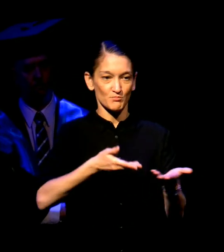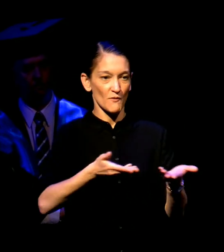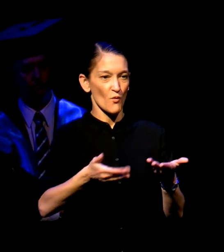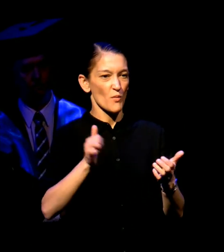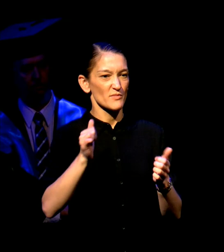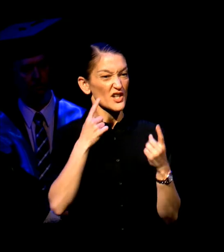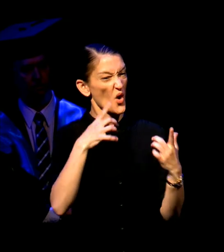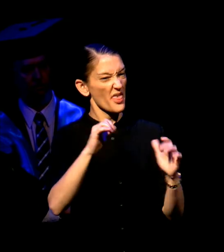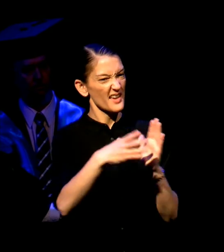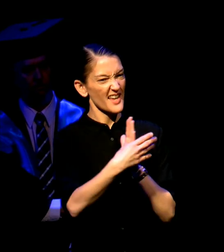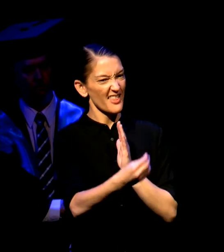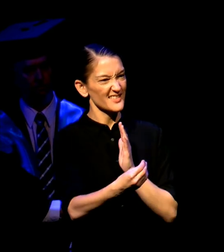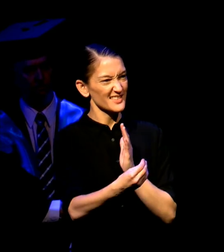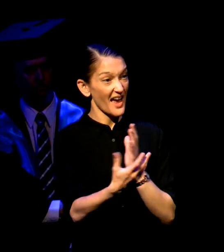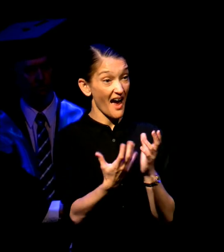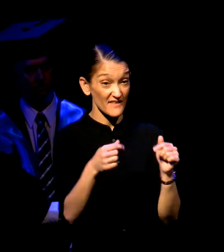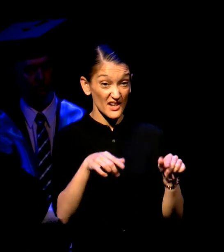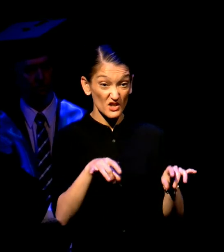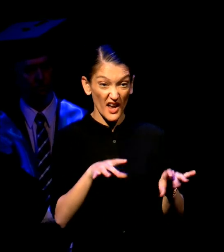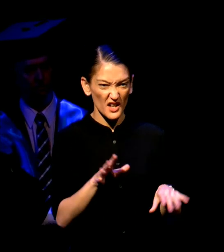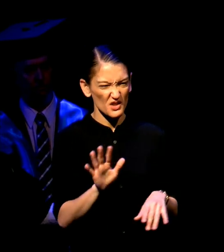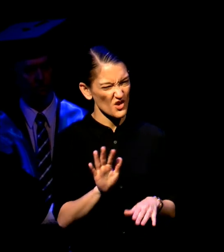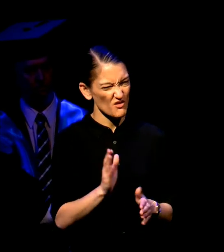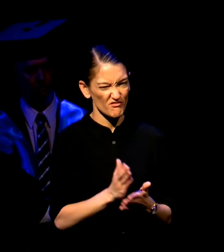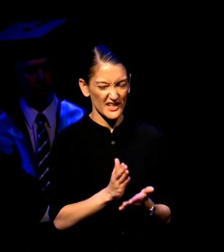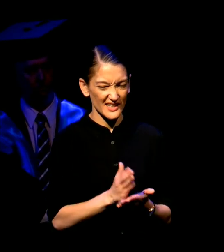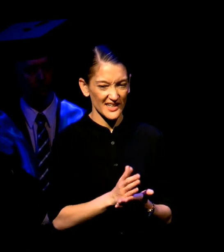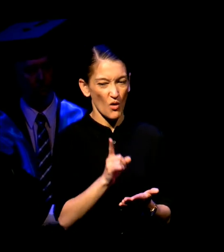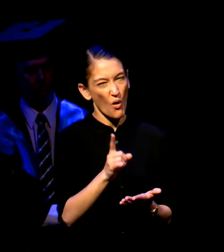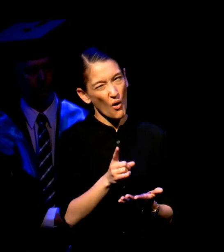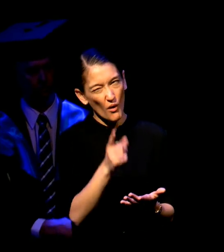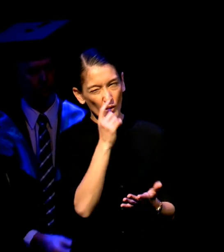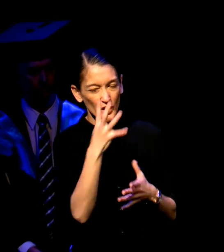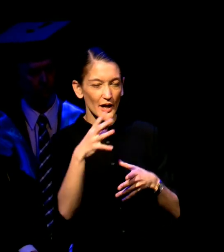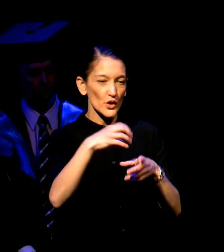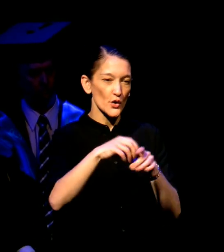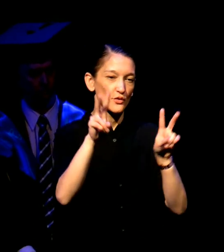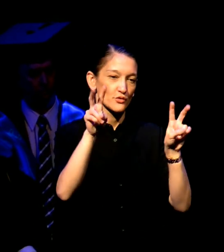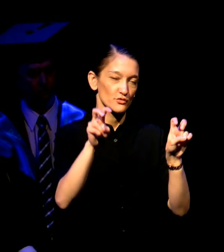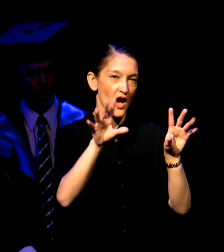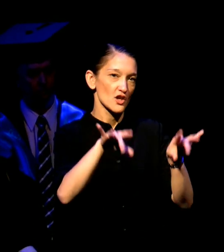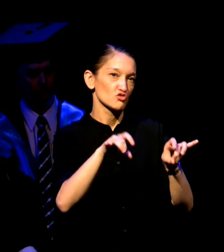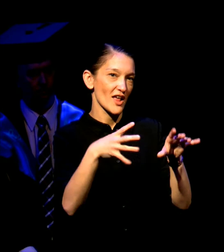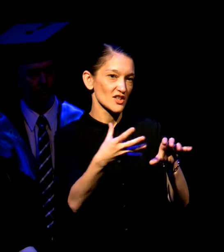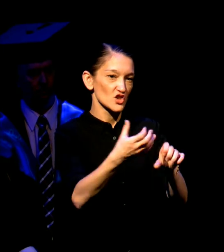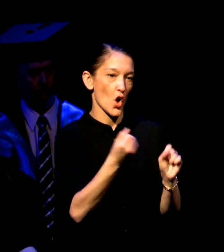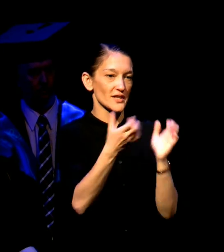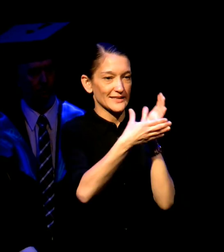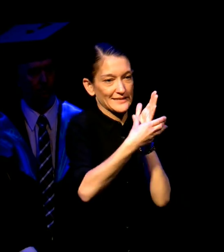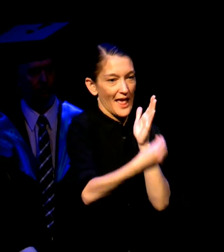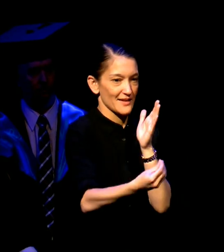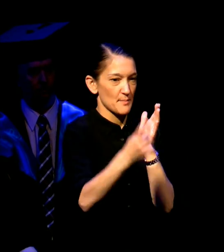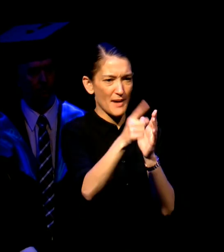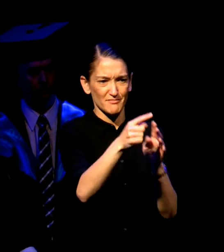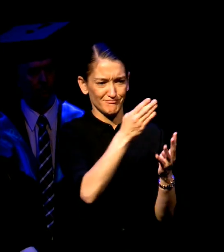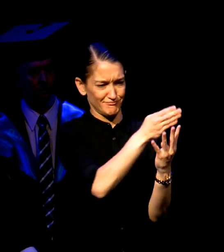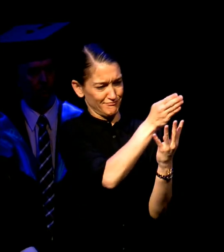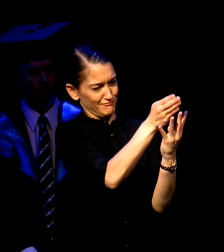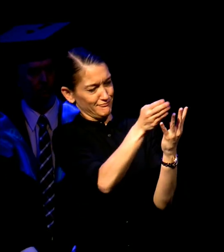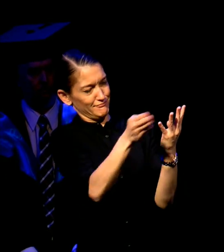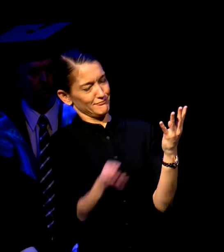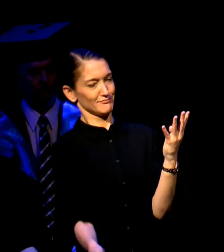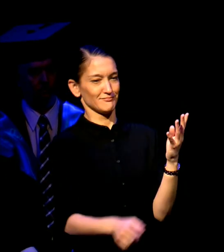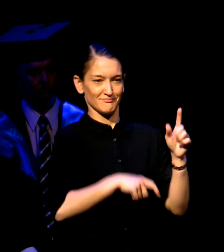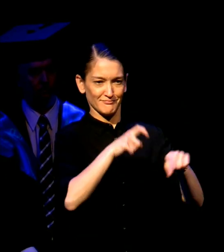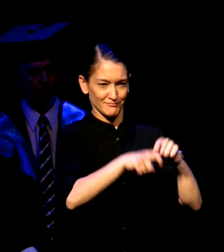really have that in Australia, unless, of course, you count Australia's Got Talent, but having a senior citizen sword-swallowing, BMX-riding tattooed